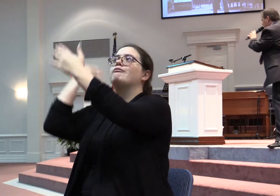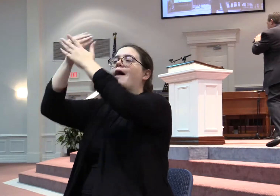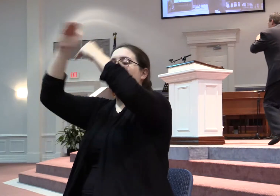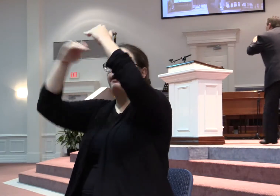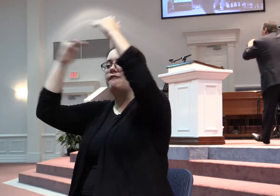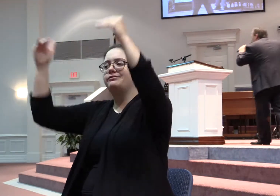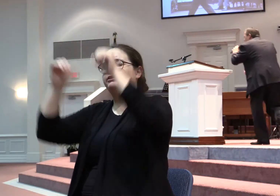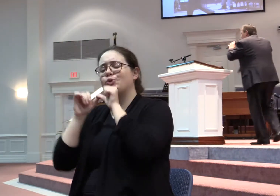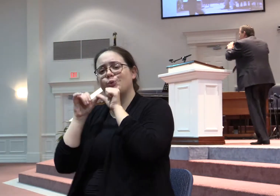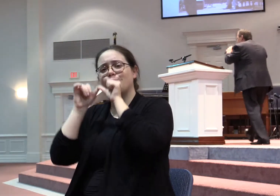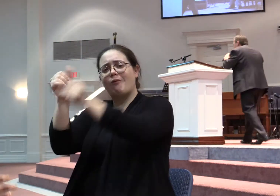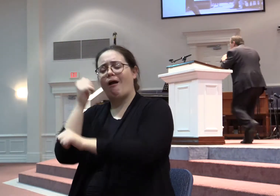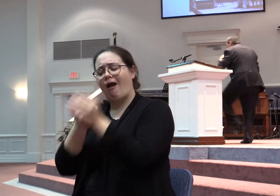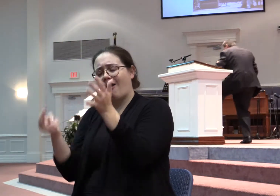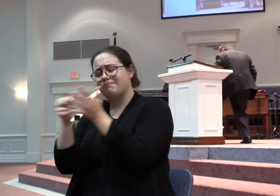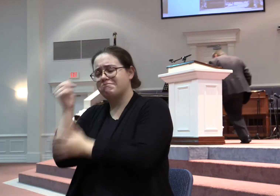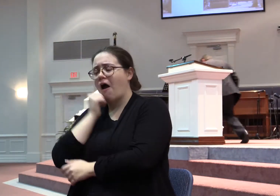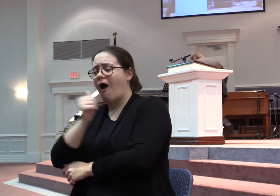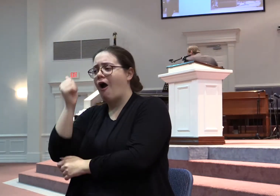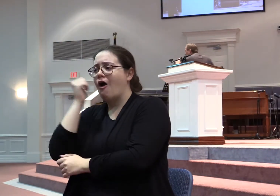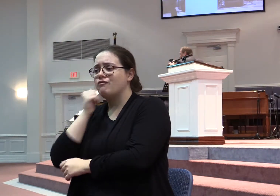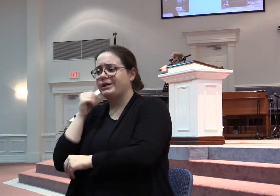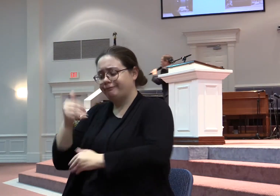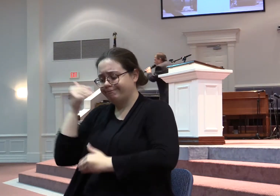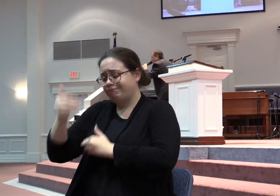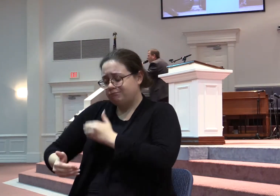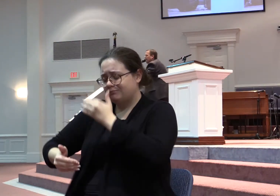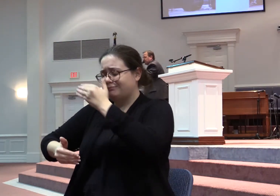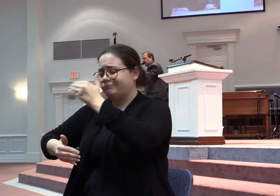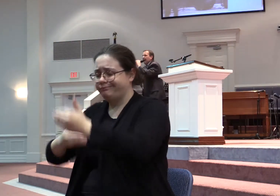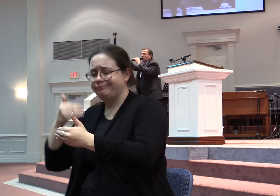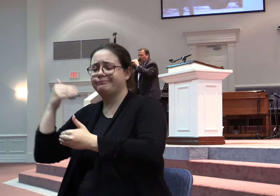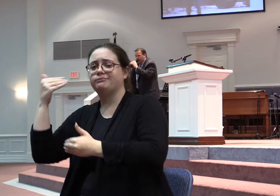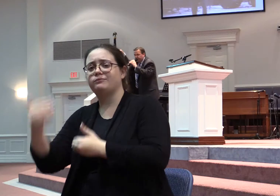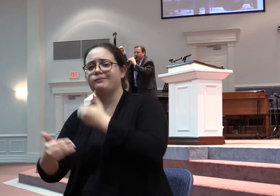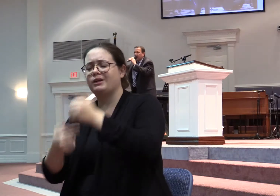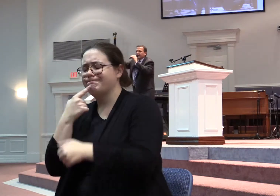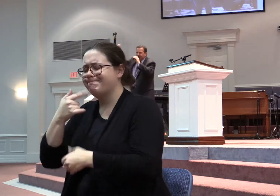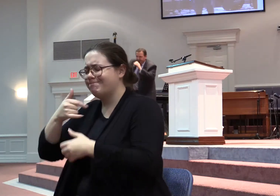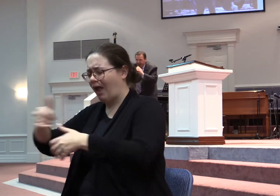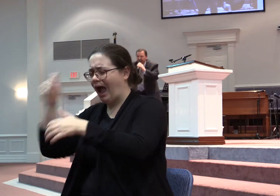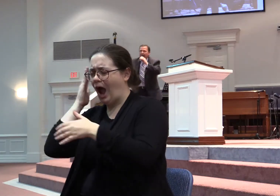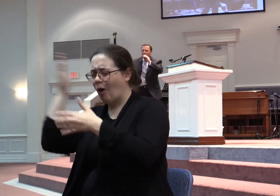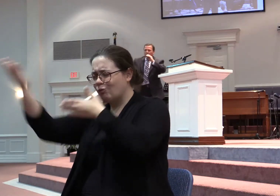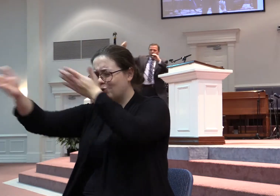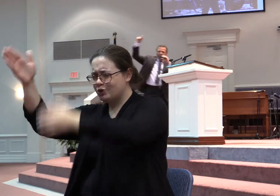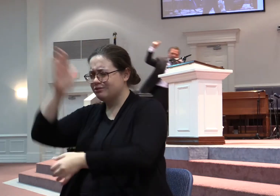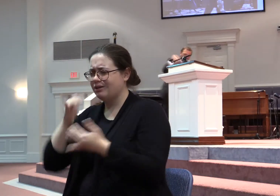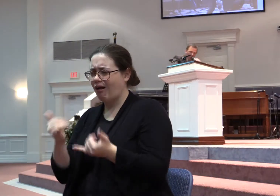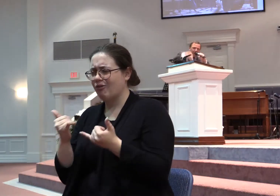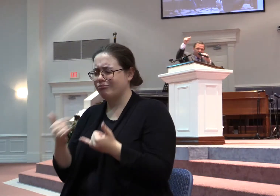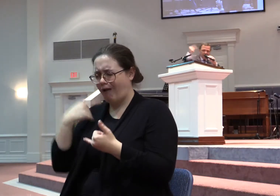you. If you'll just get up every day and put one foot in front of the next one and say, I will live for God today. I will